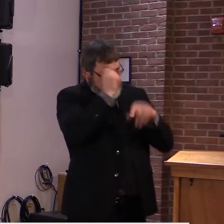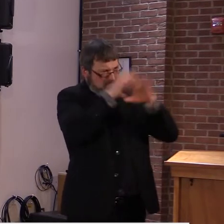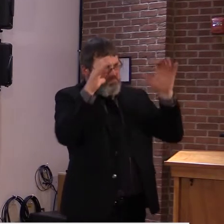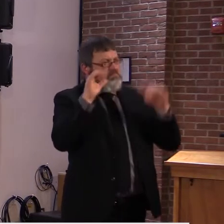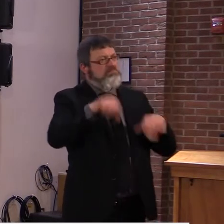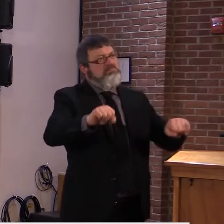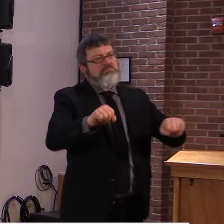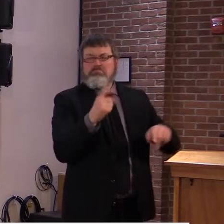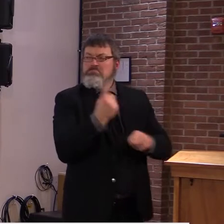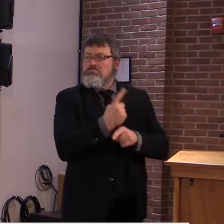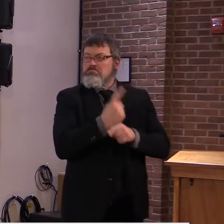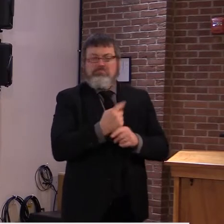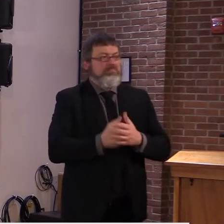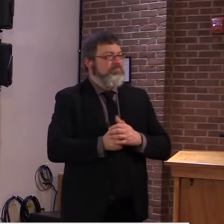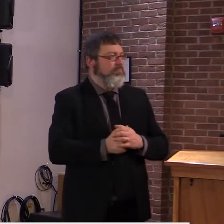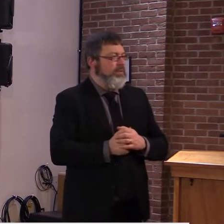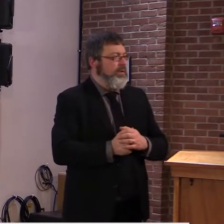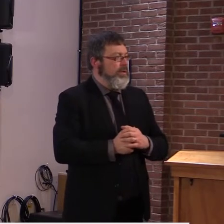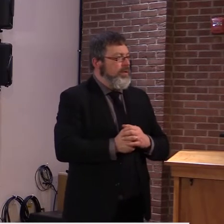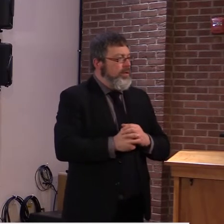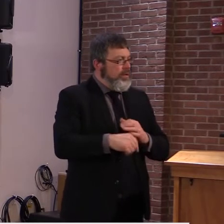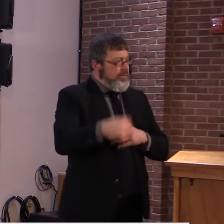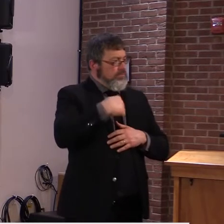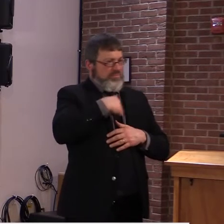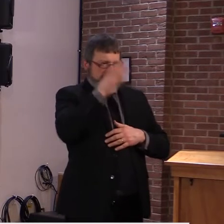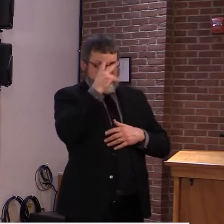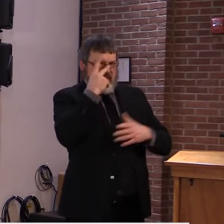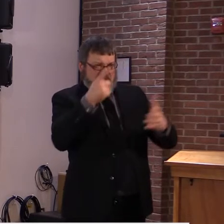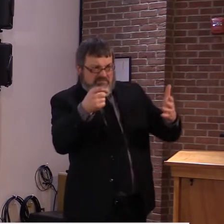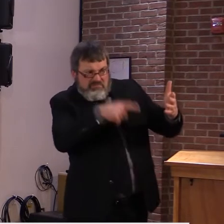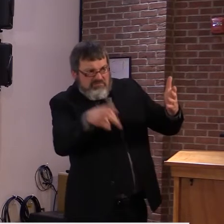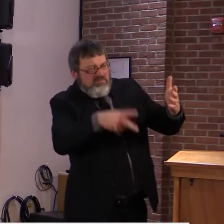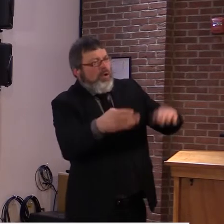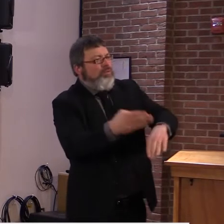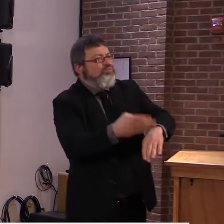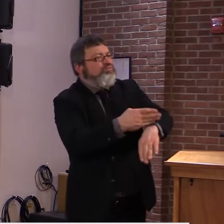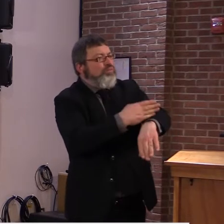So, but I think you'll see some improvement as time moves on.